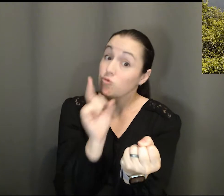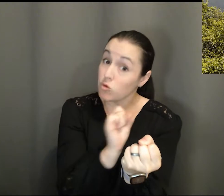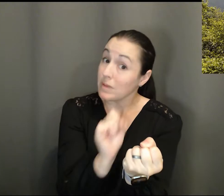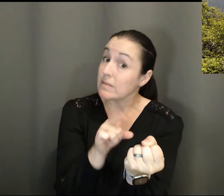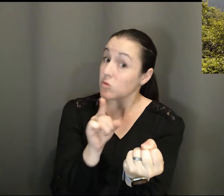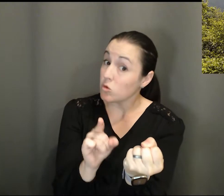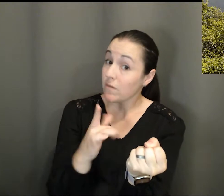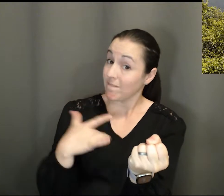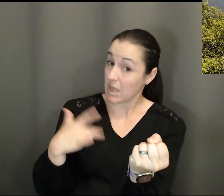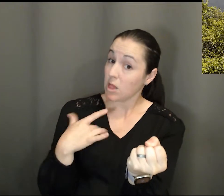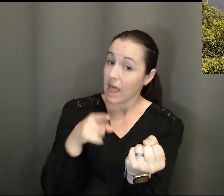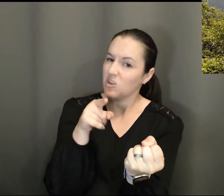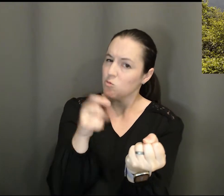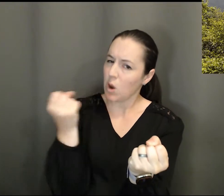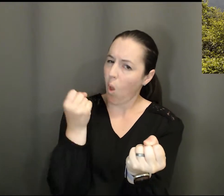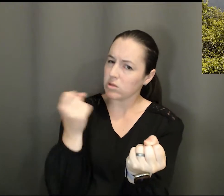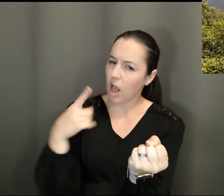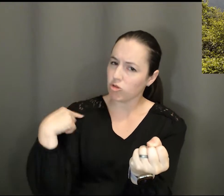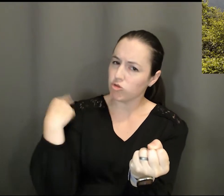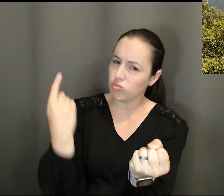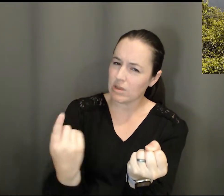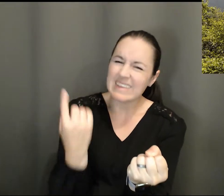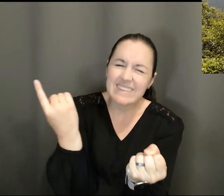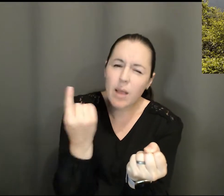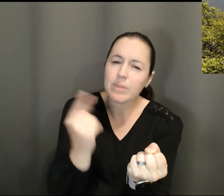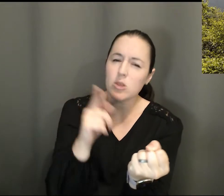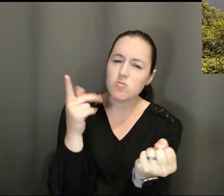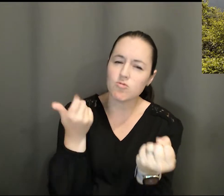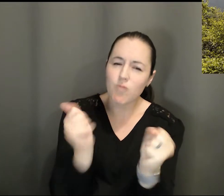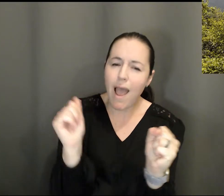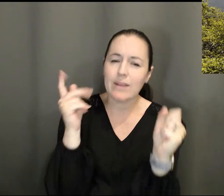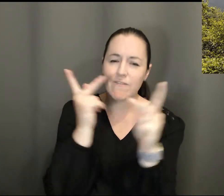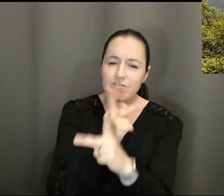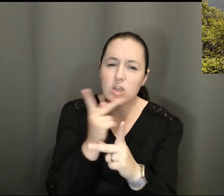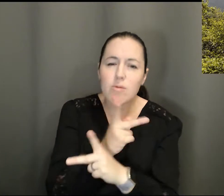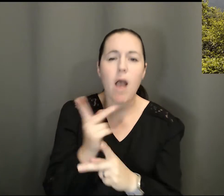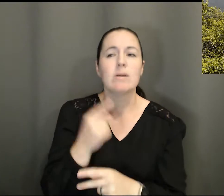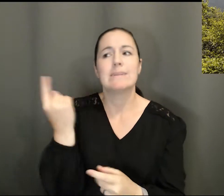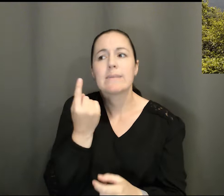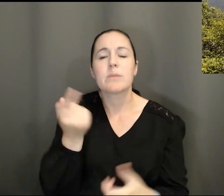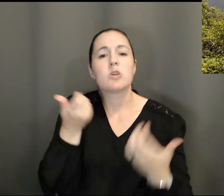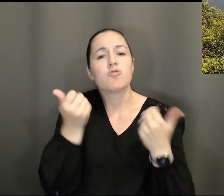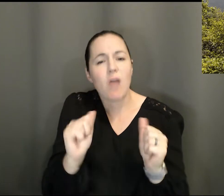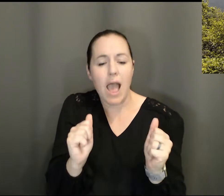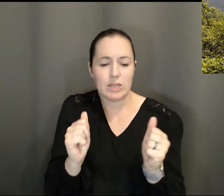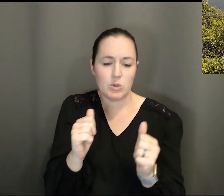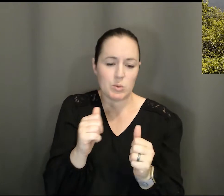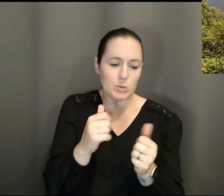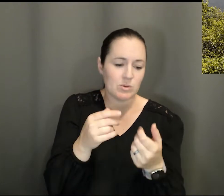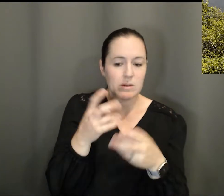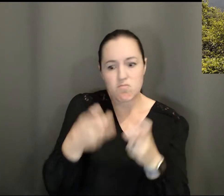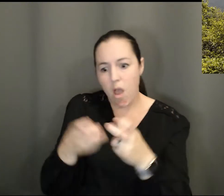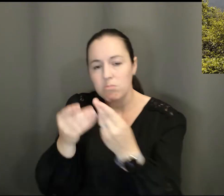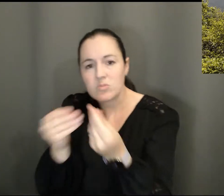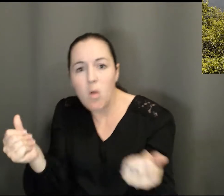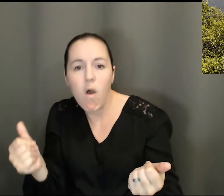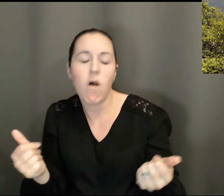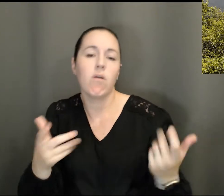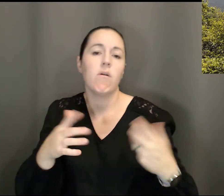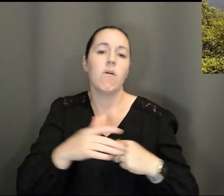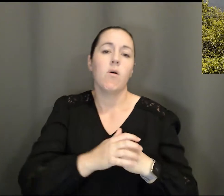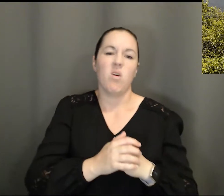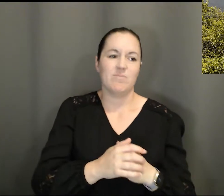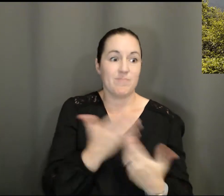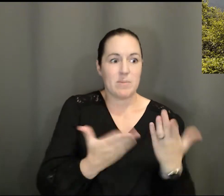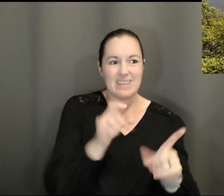that you've been afraid of and you've been holding on to. You can't figure it out. What are you holding on to? Now, here's what I want you to do. I